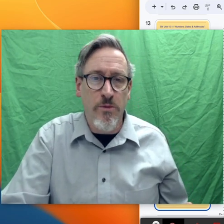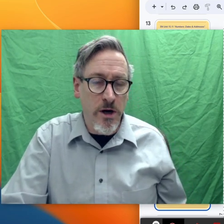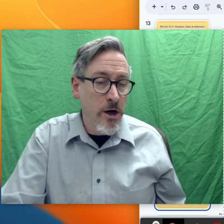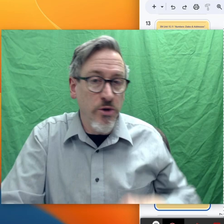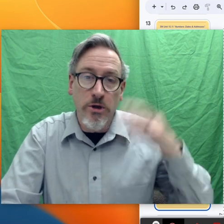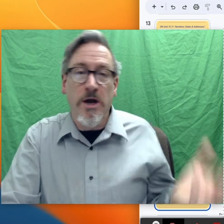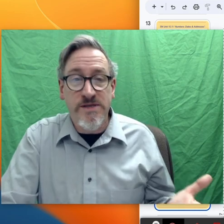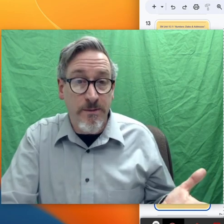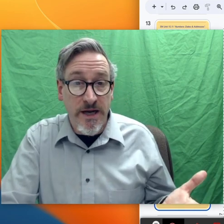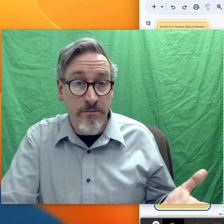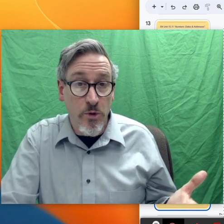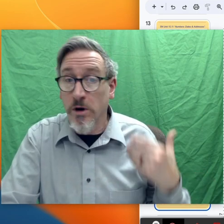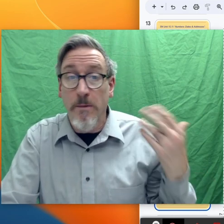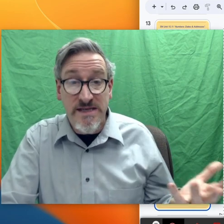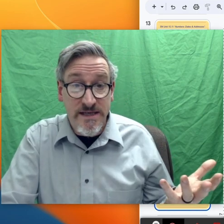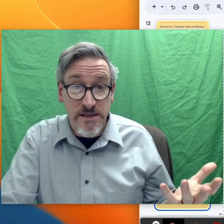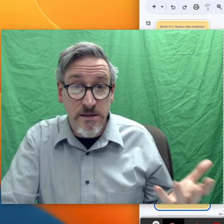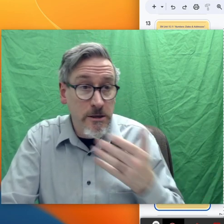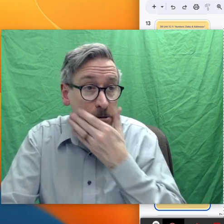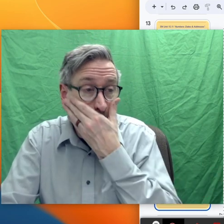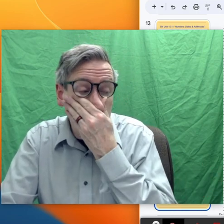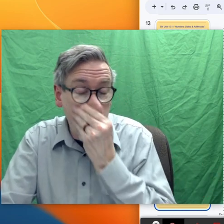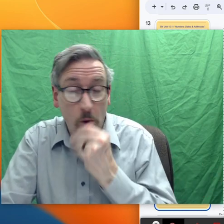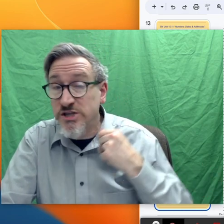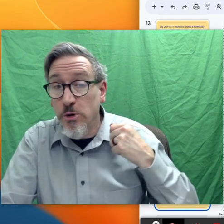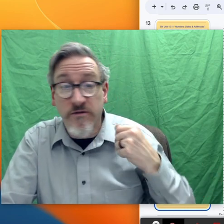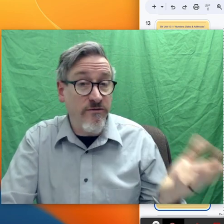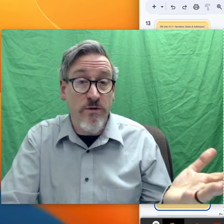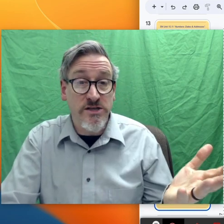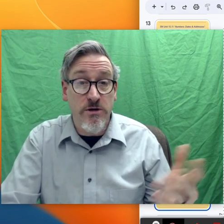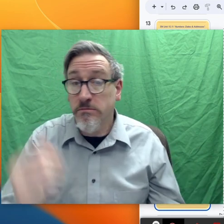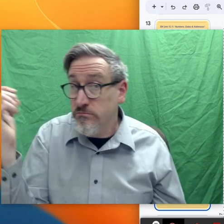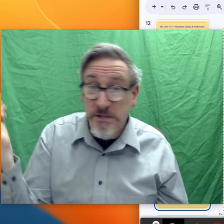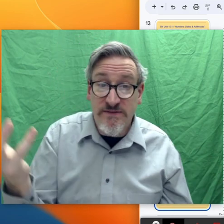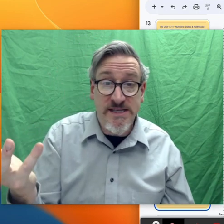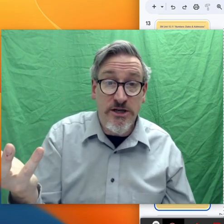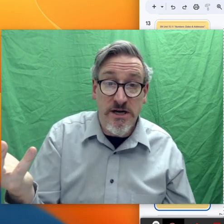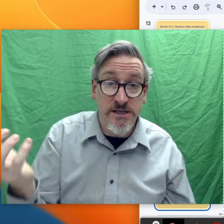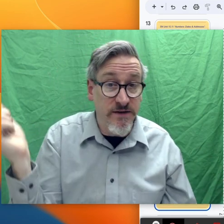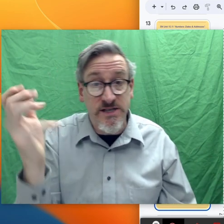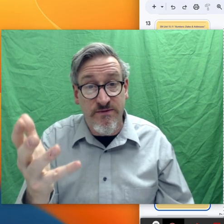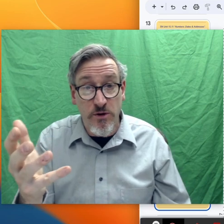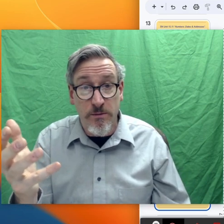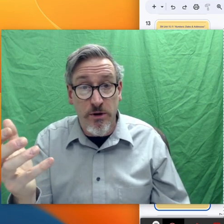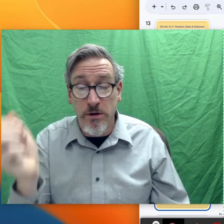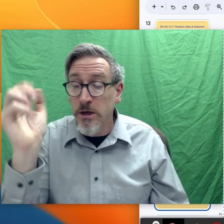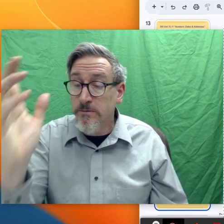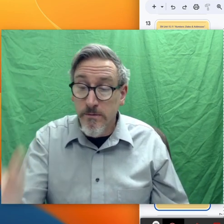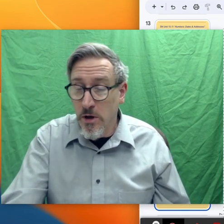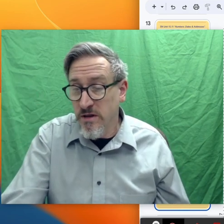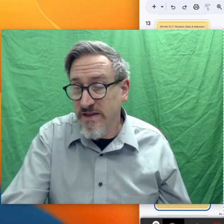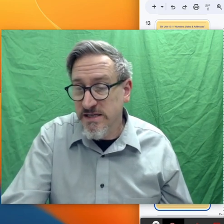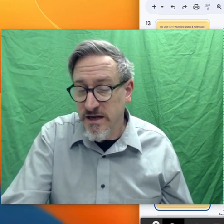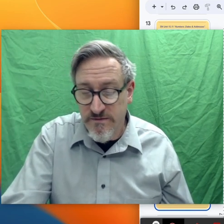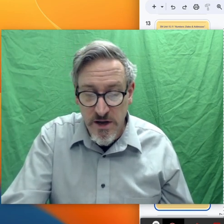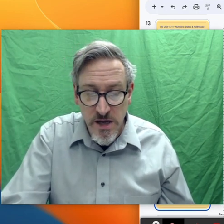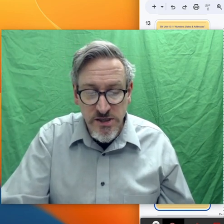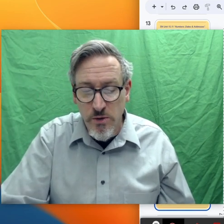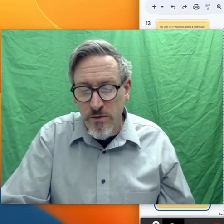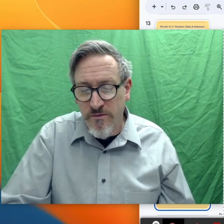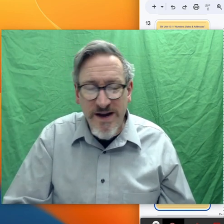assignment where you look up somebody or a business. What's your favorite restaurant? Give us the address, give us the phone number, all of that